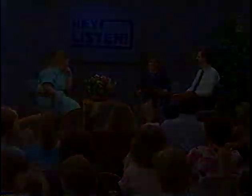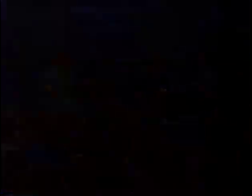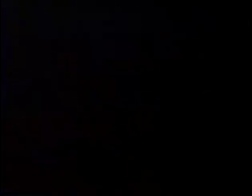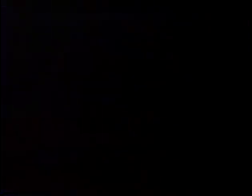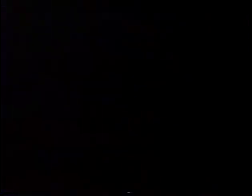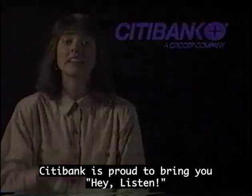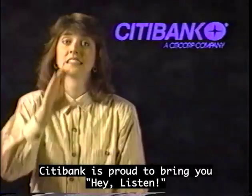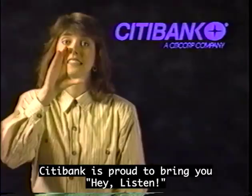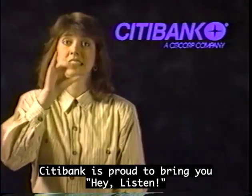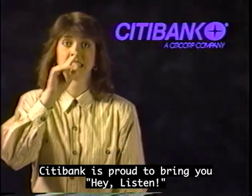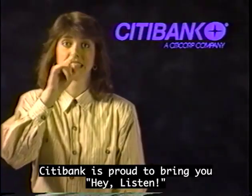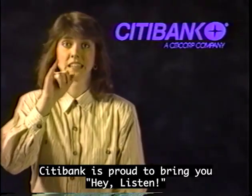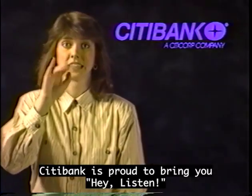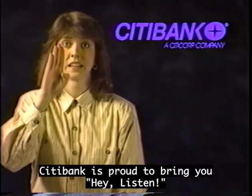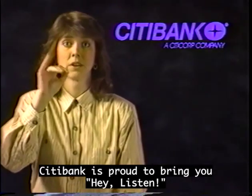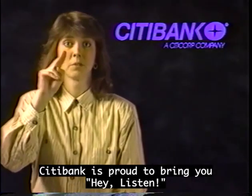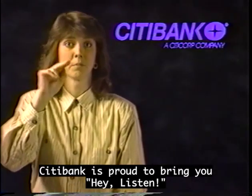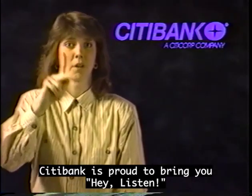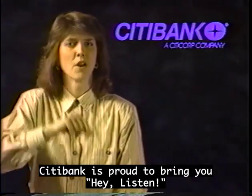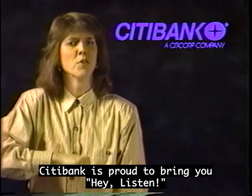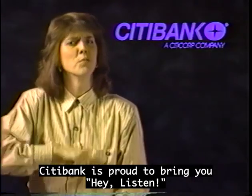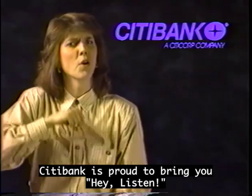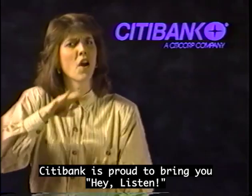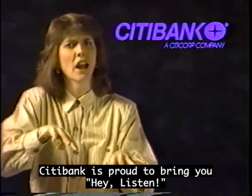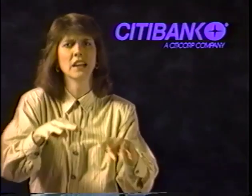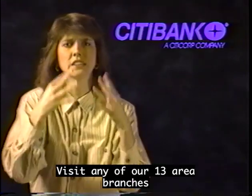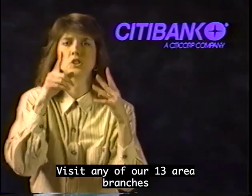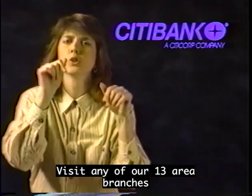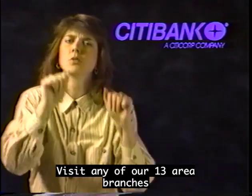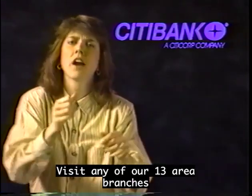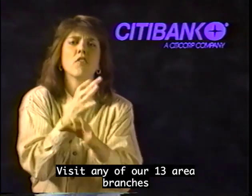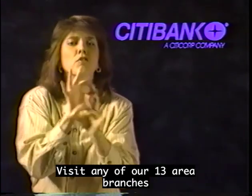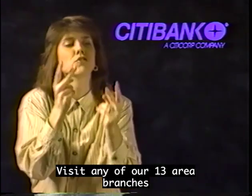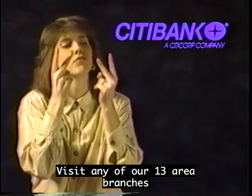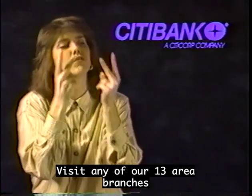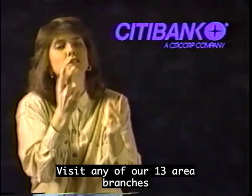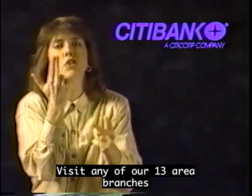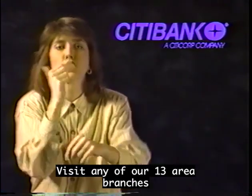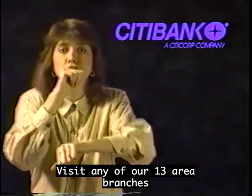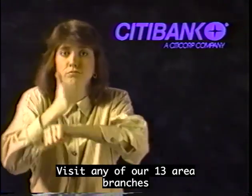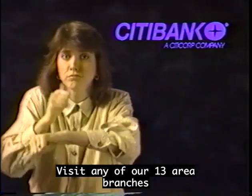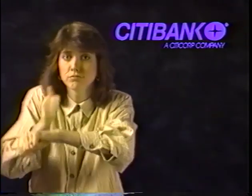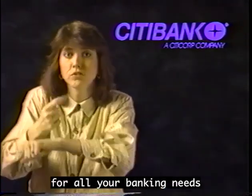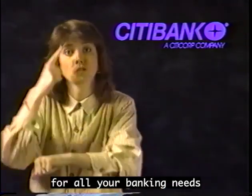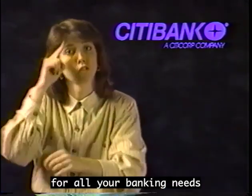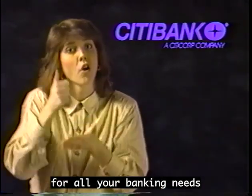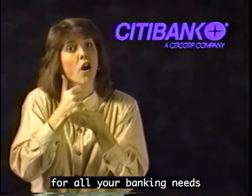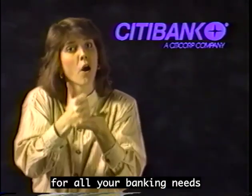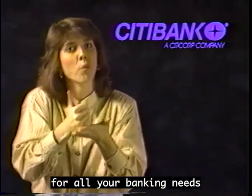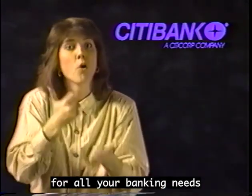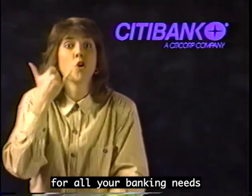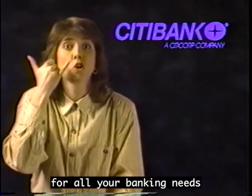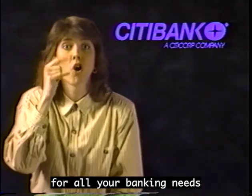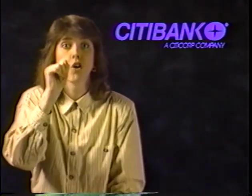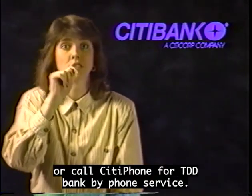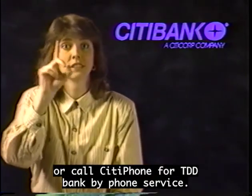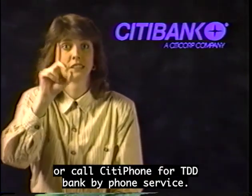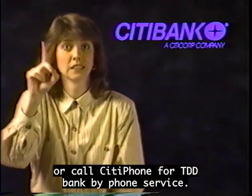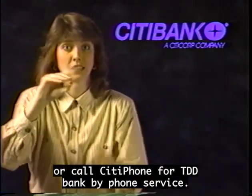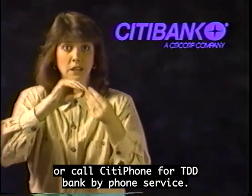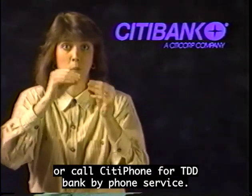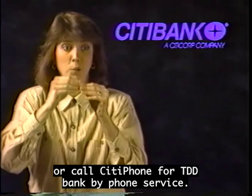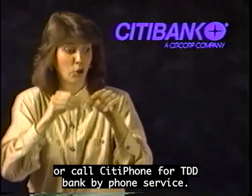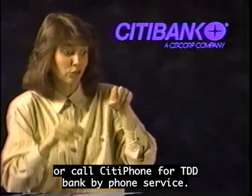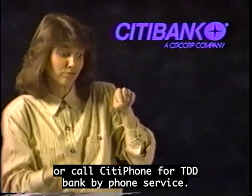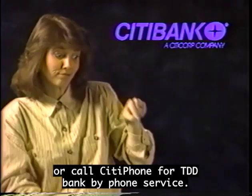Can I have a new set? Citibank is proud to bring you Hey Listen. Visit any of our 13 area branches for all your banking needs or call